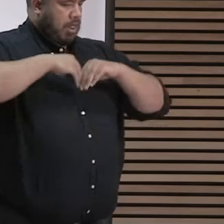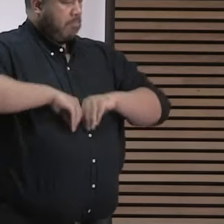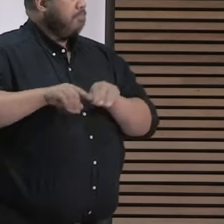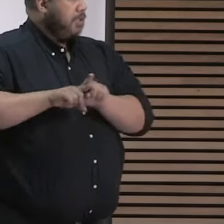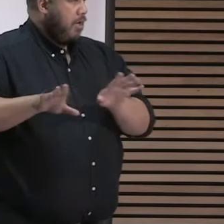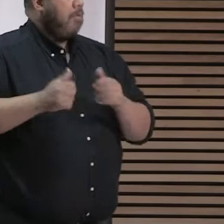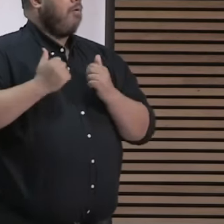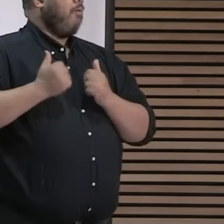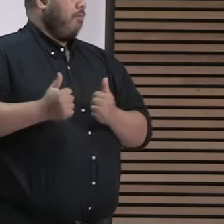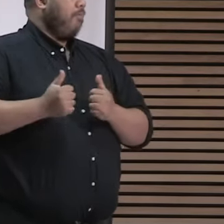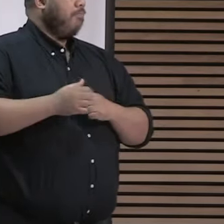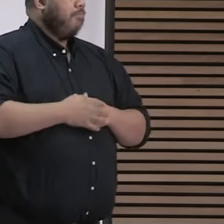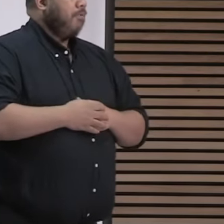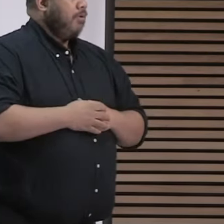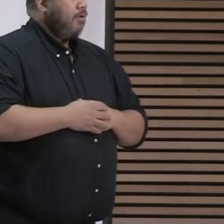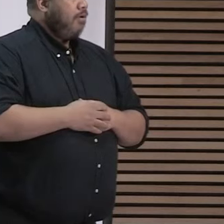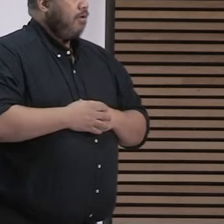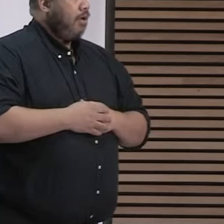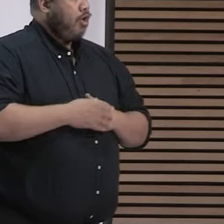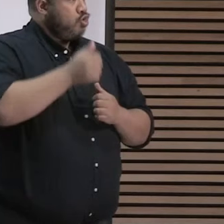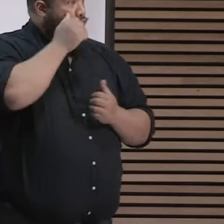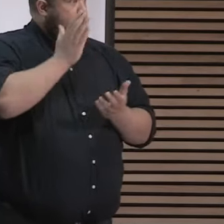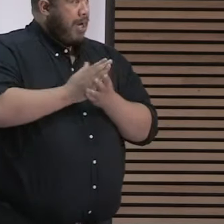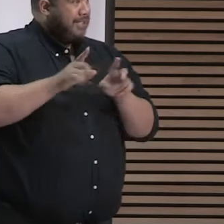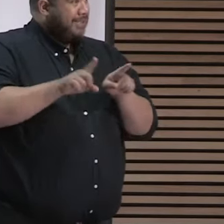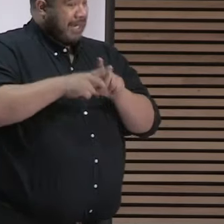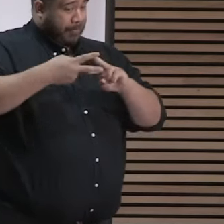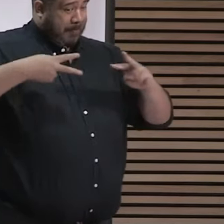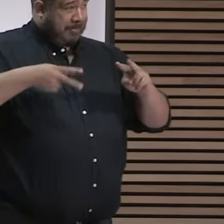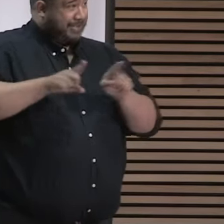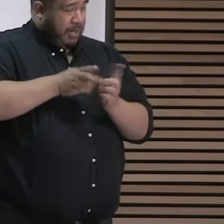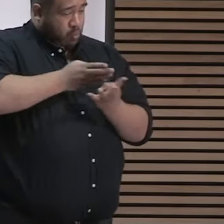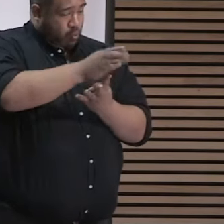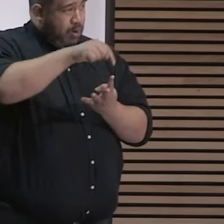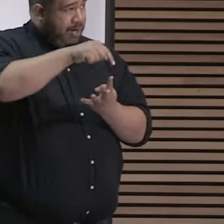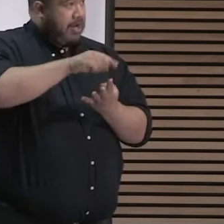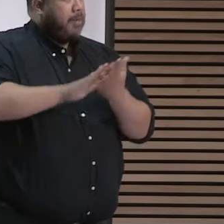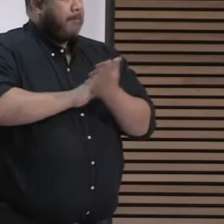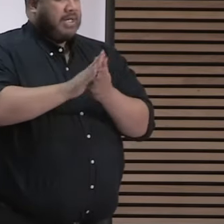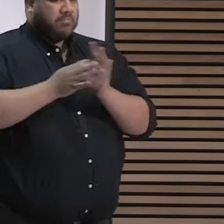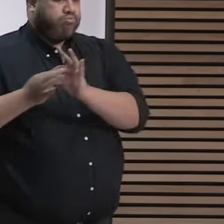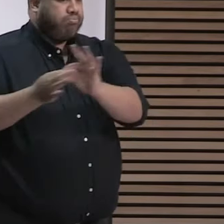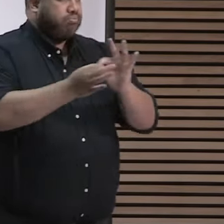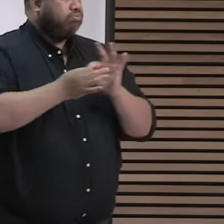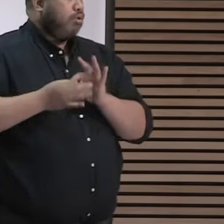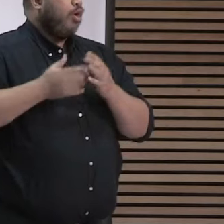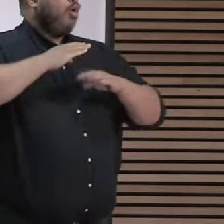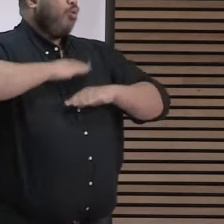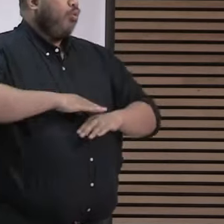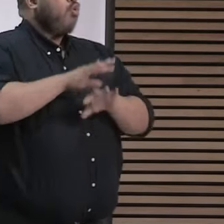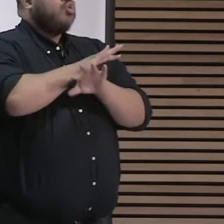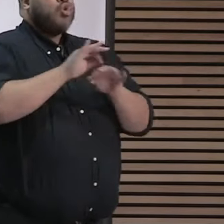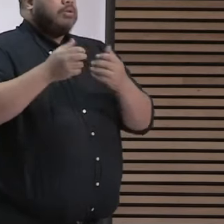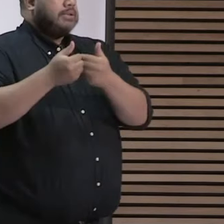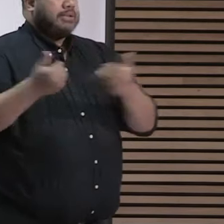tested positive. This gives us a high level of reassurance that these people are part of the same community cluster rather than it being a